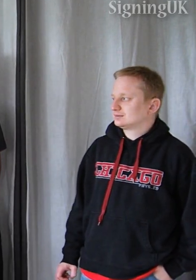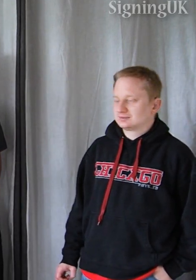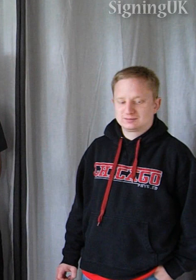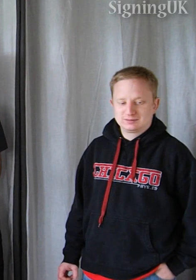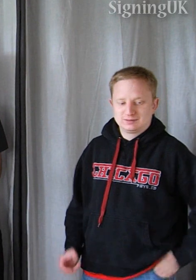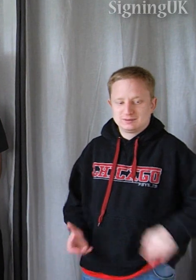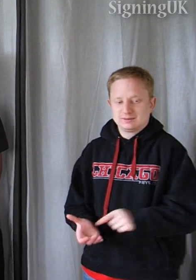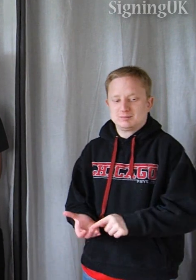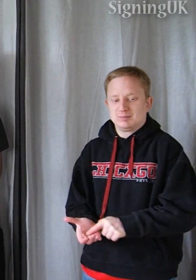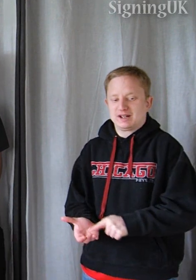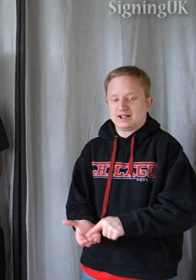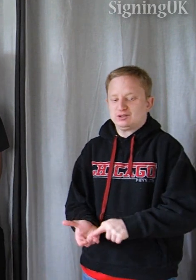medication? Medication.